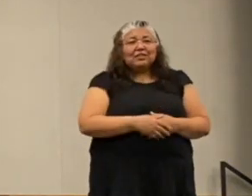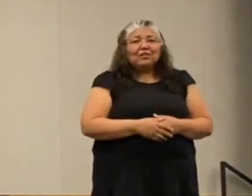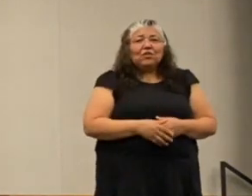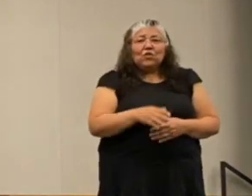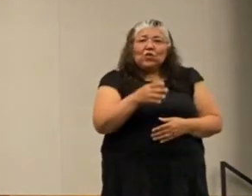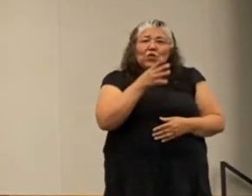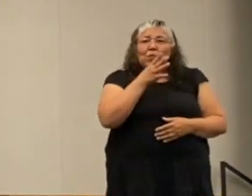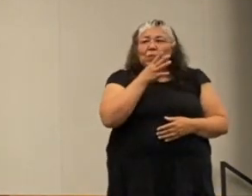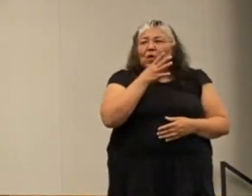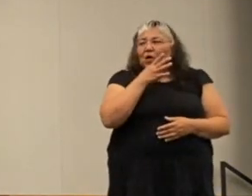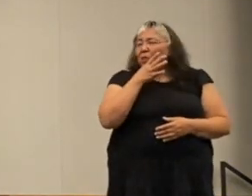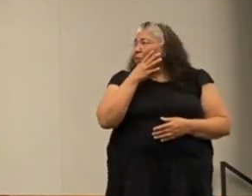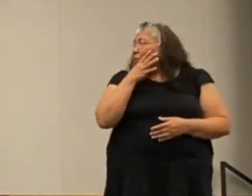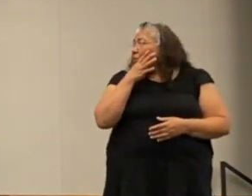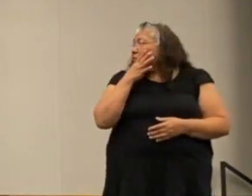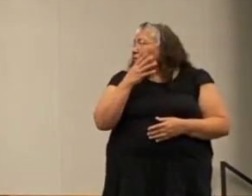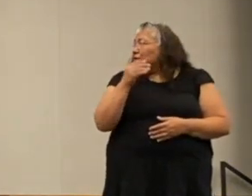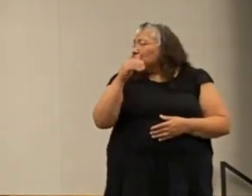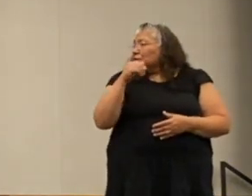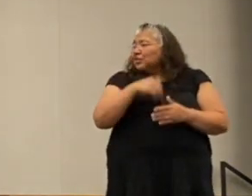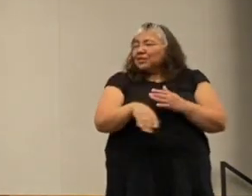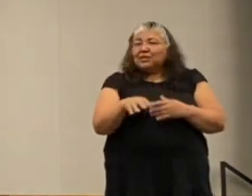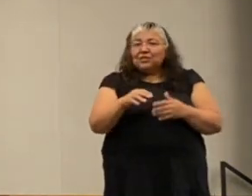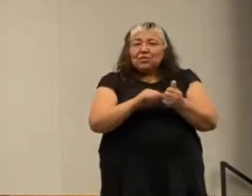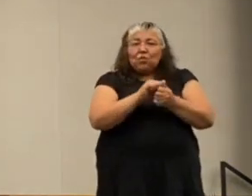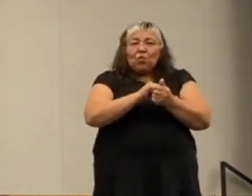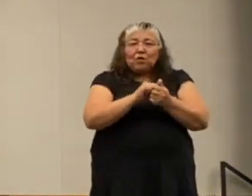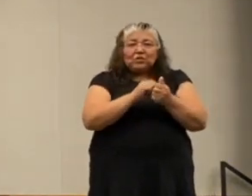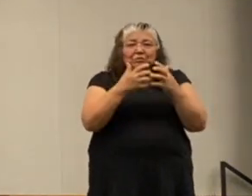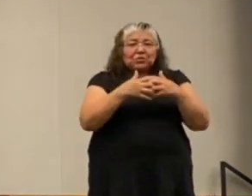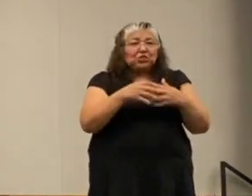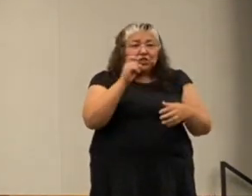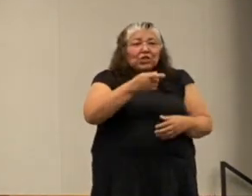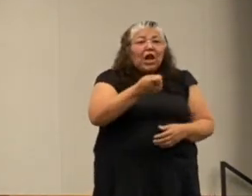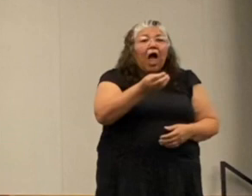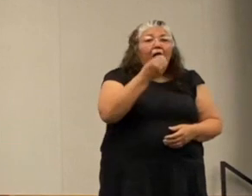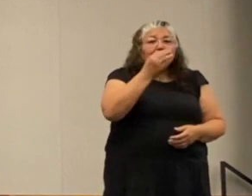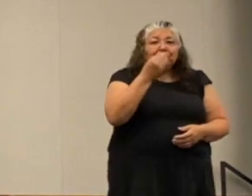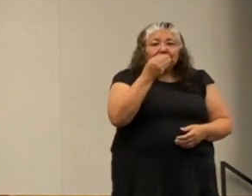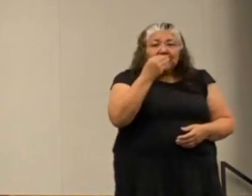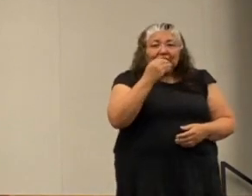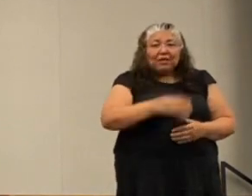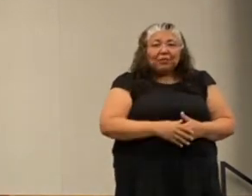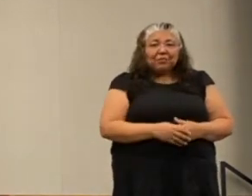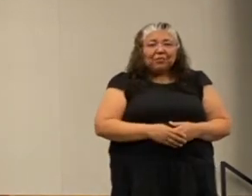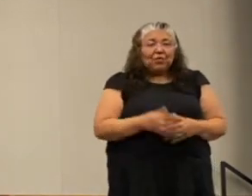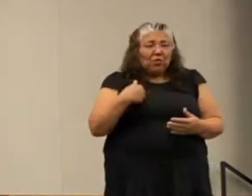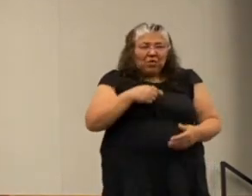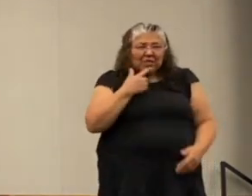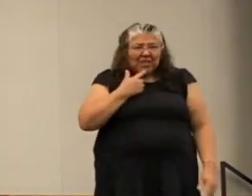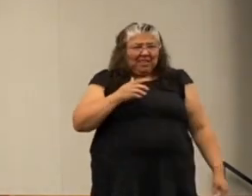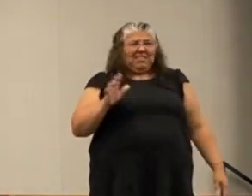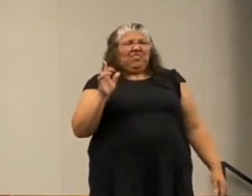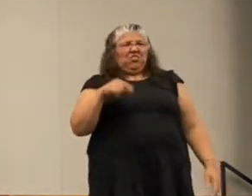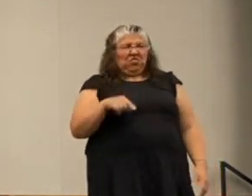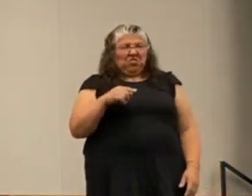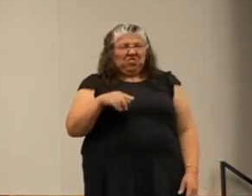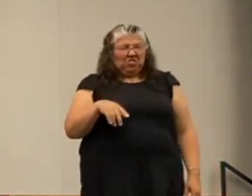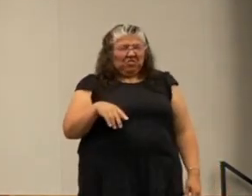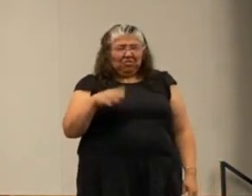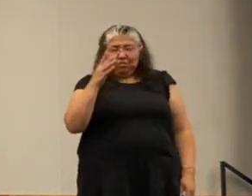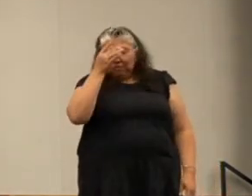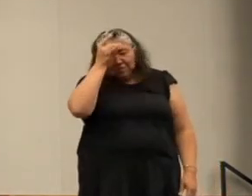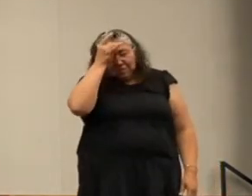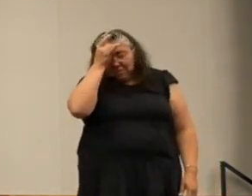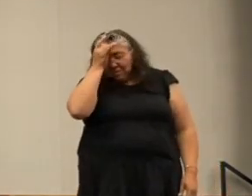mom puts in the wash machine, we should eat them. We would be like, you're a fool.